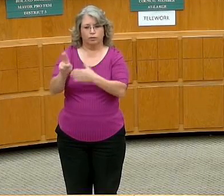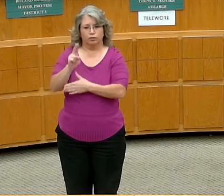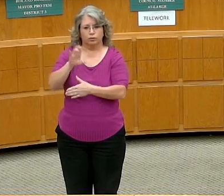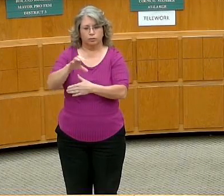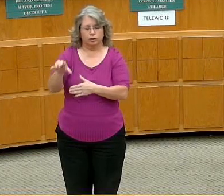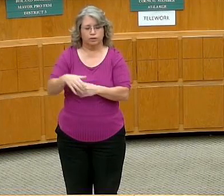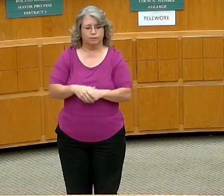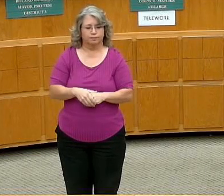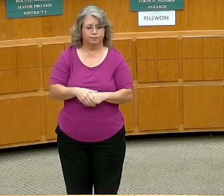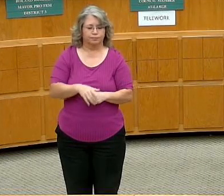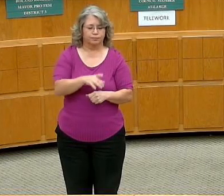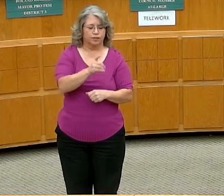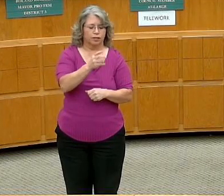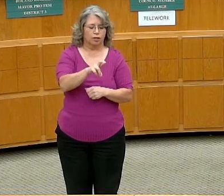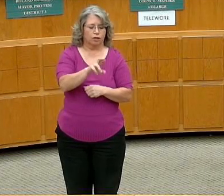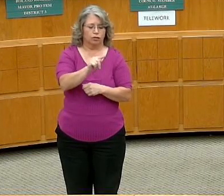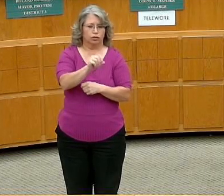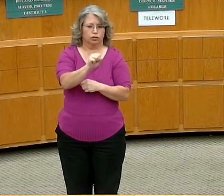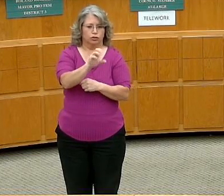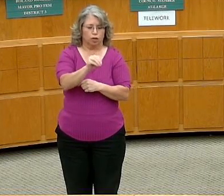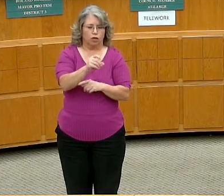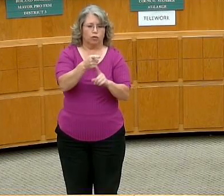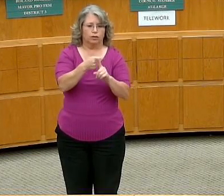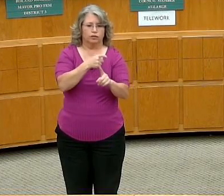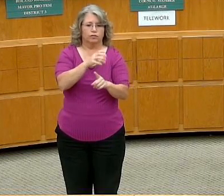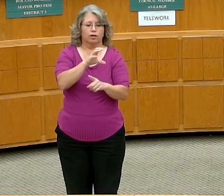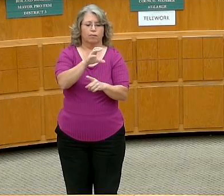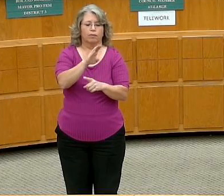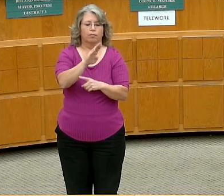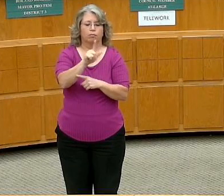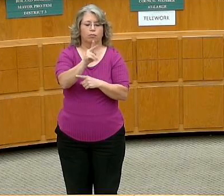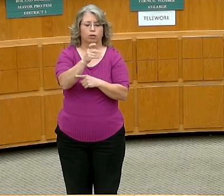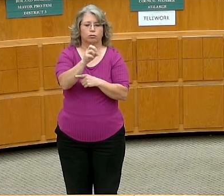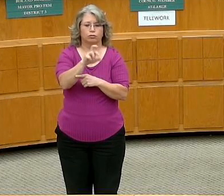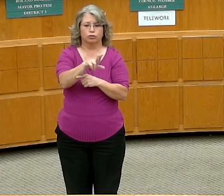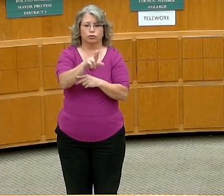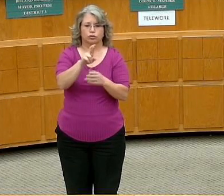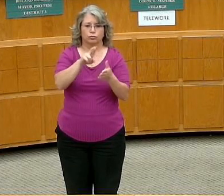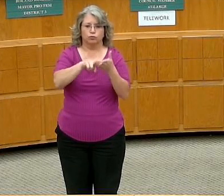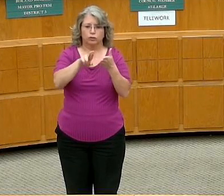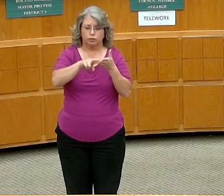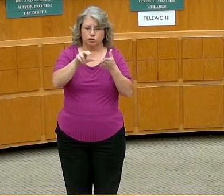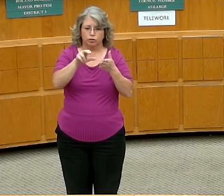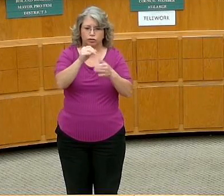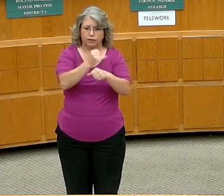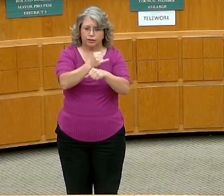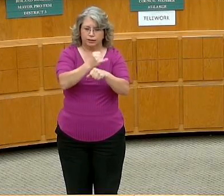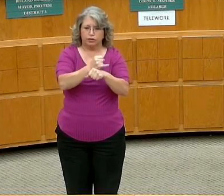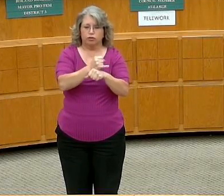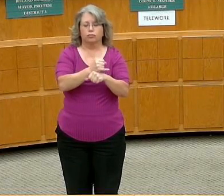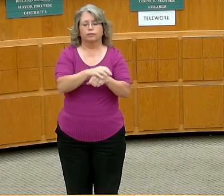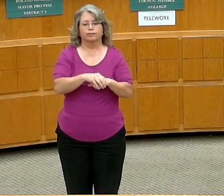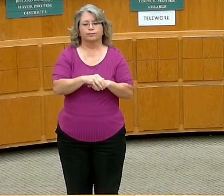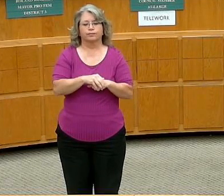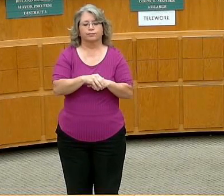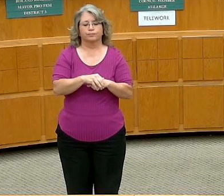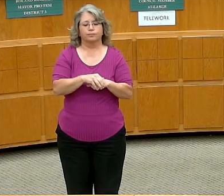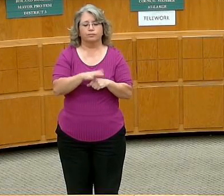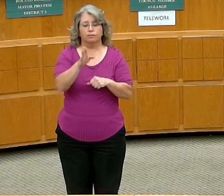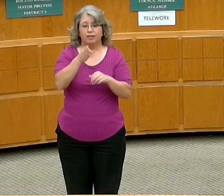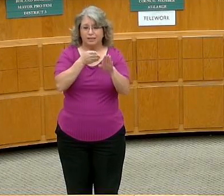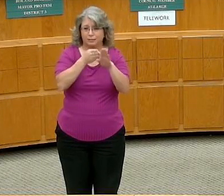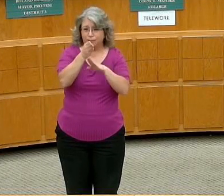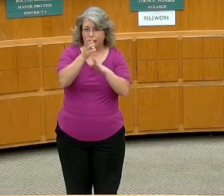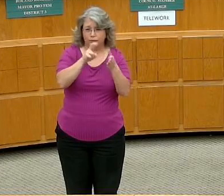the Conrad Blucher Institute at the university, and he's an associate research professor as well. His main